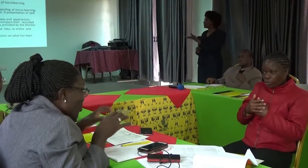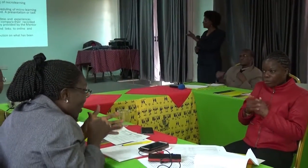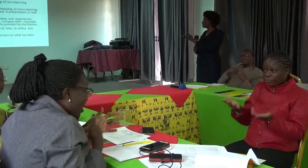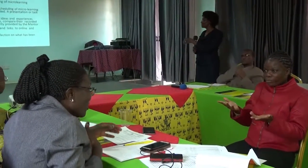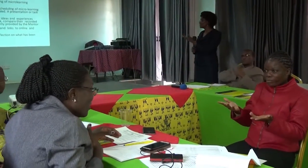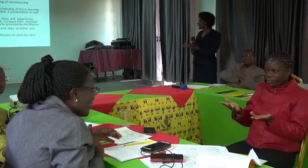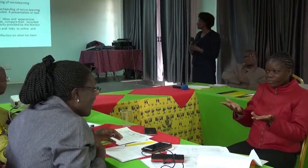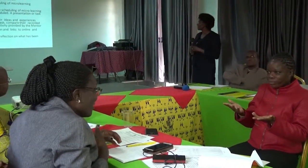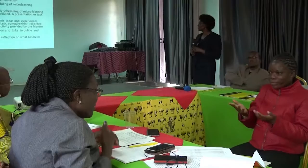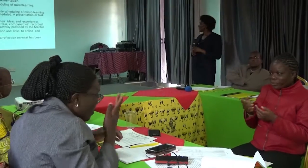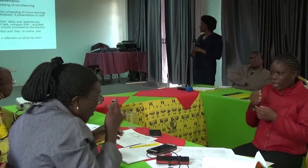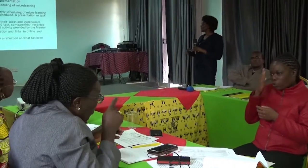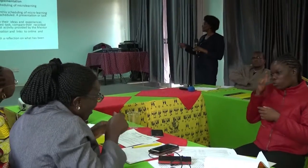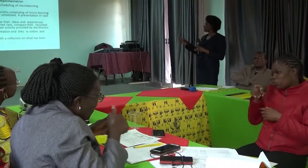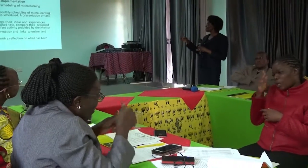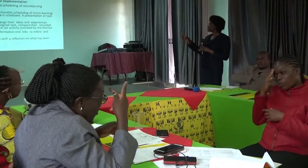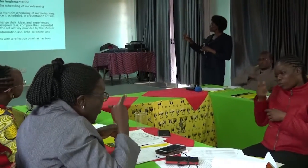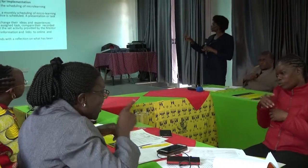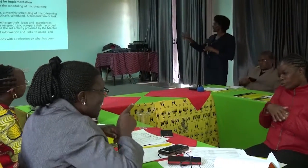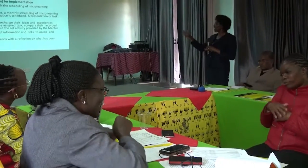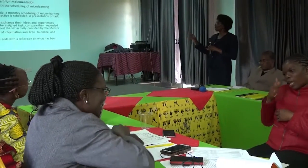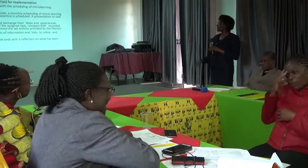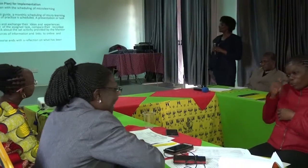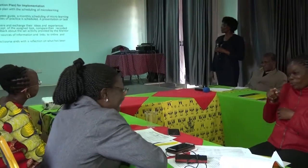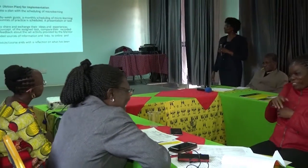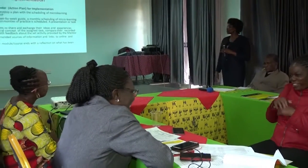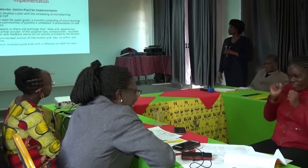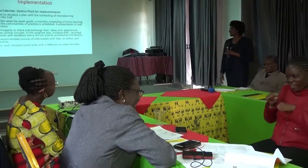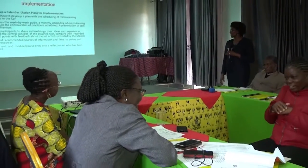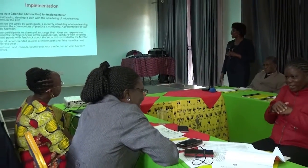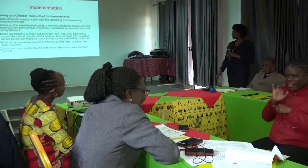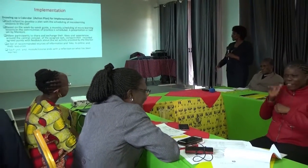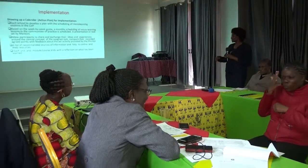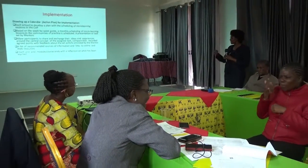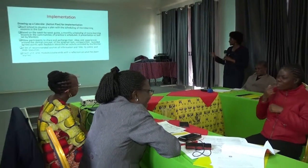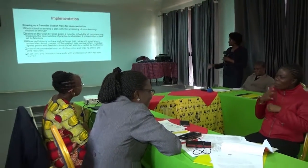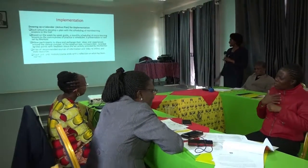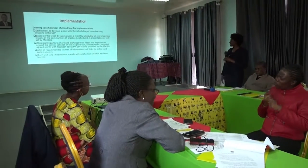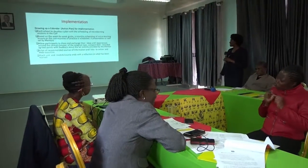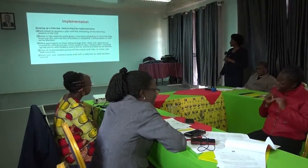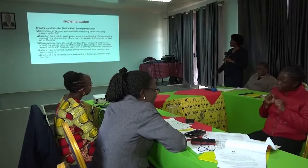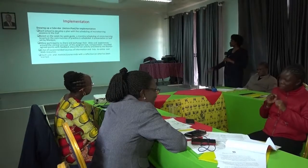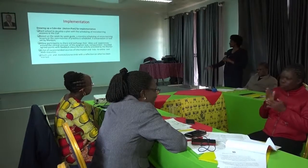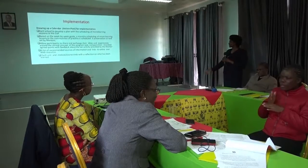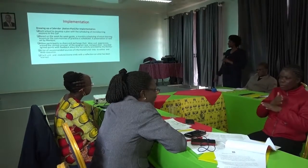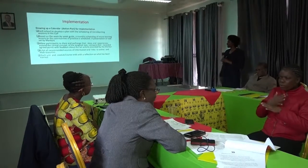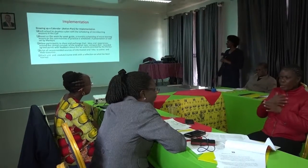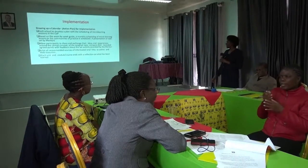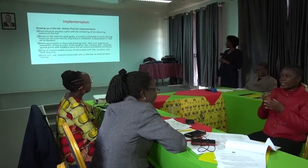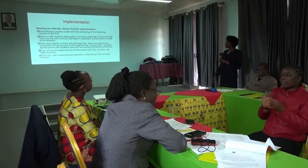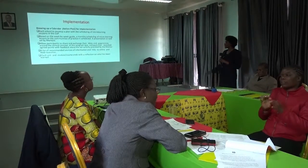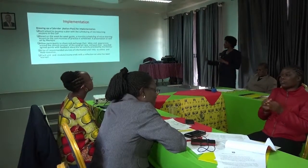into monthly, maybe termly. And then number 3, allow participants to share, exchange ideas and